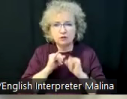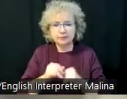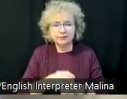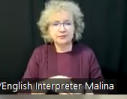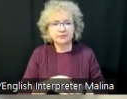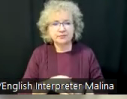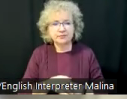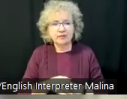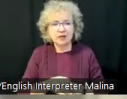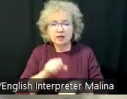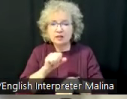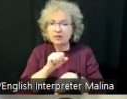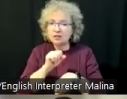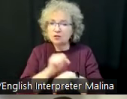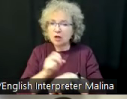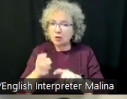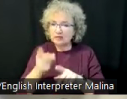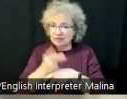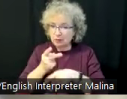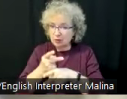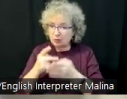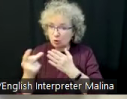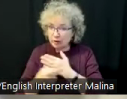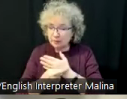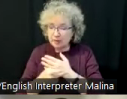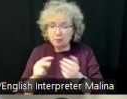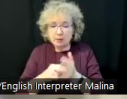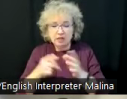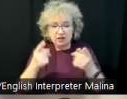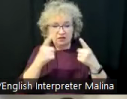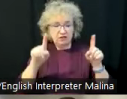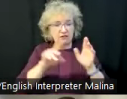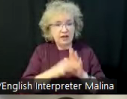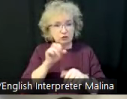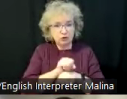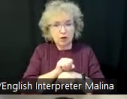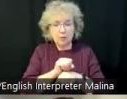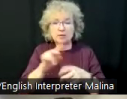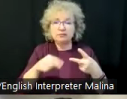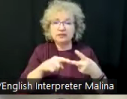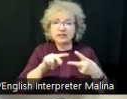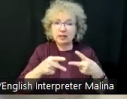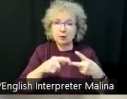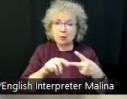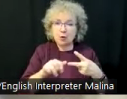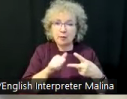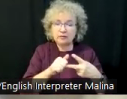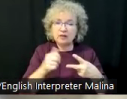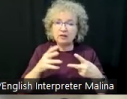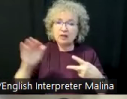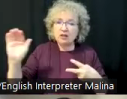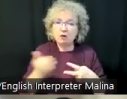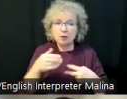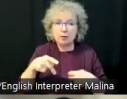Our job retention program. So once they find a job, we give them the second clothing appointment and then we invite them to PWG, which is a lifelong